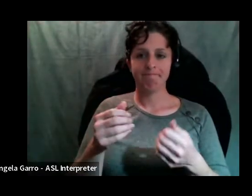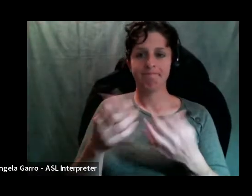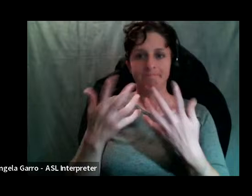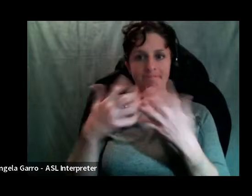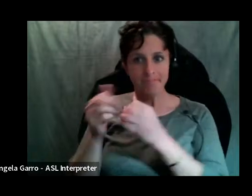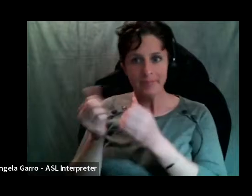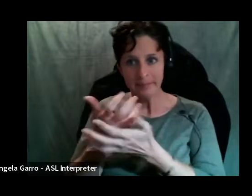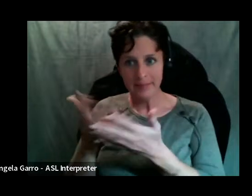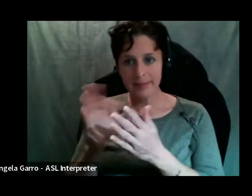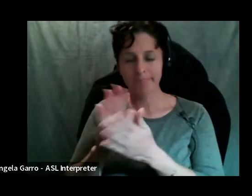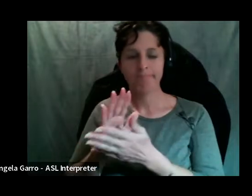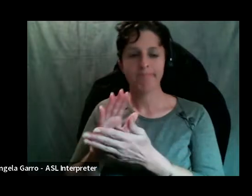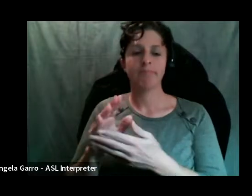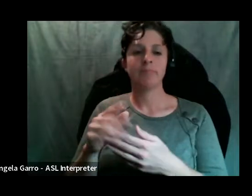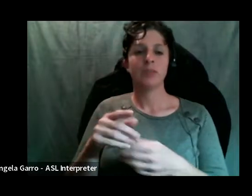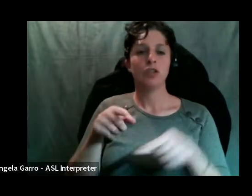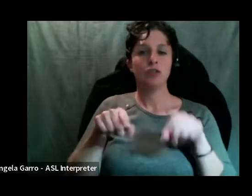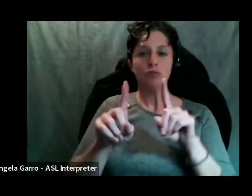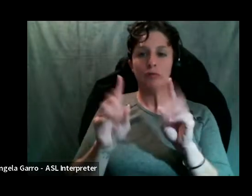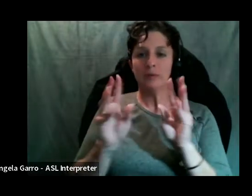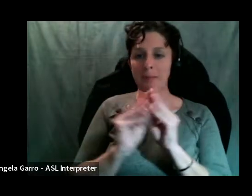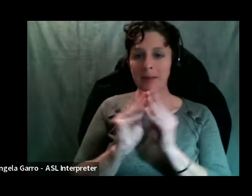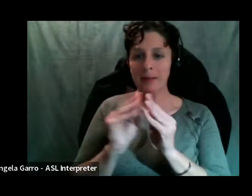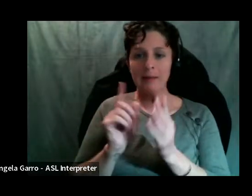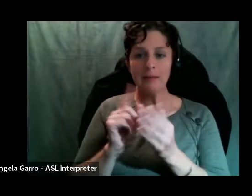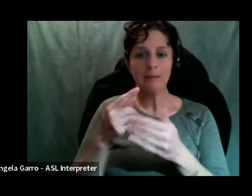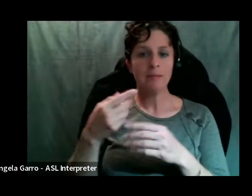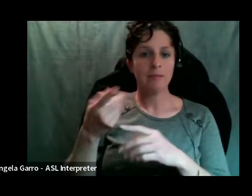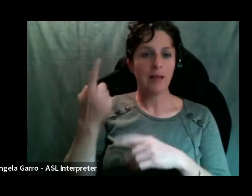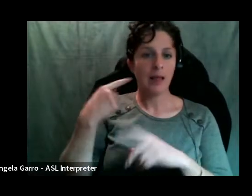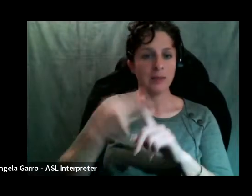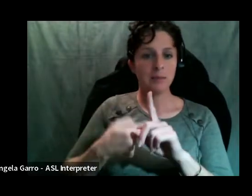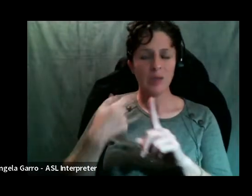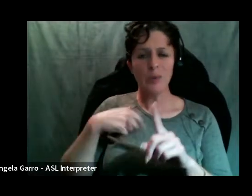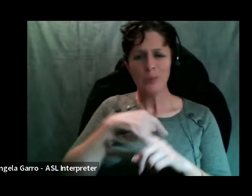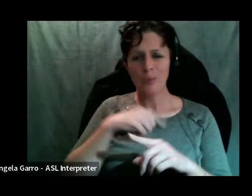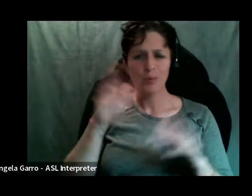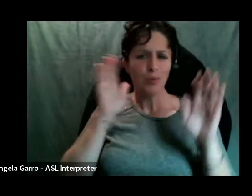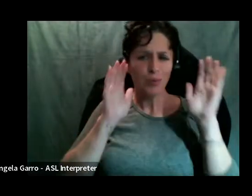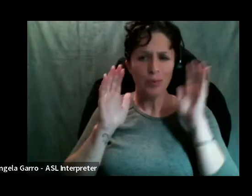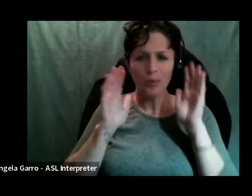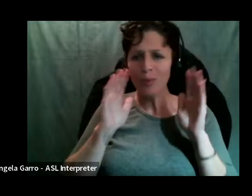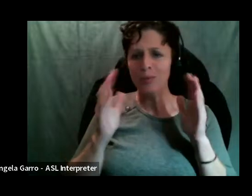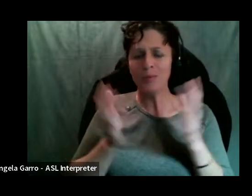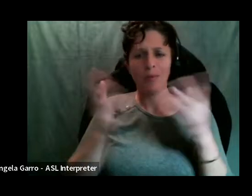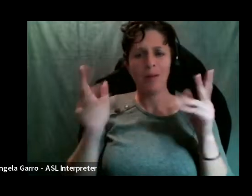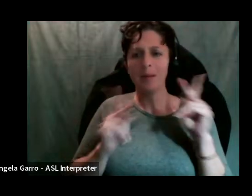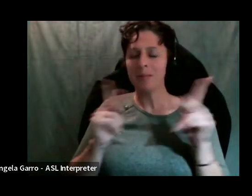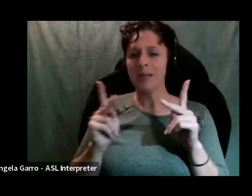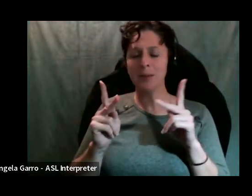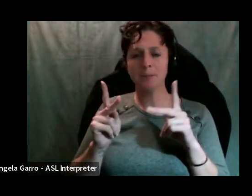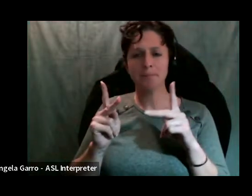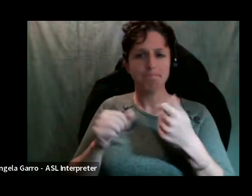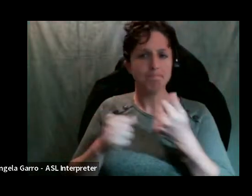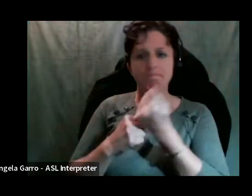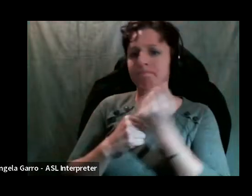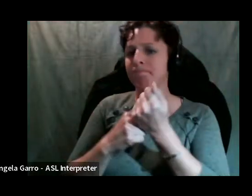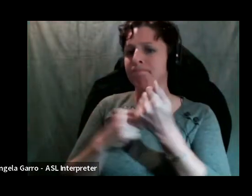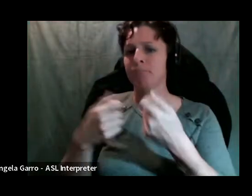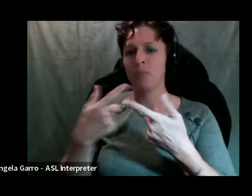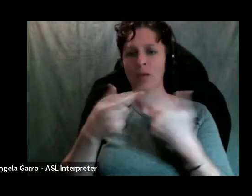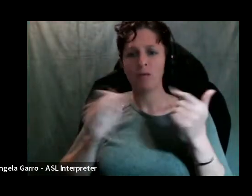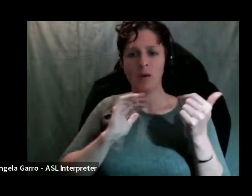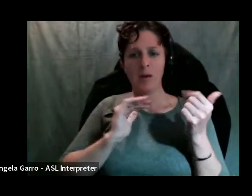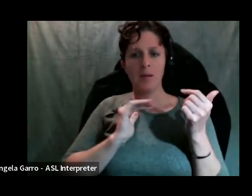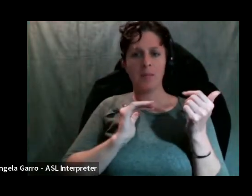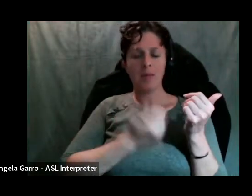During the meeting last month, we heard a lot of people unrelenting support from our community to